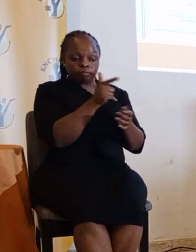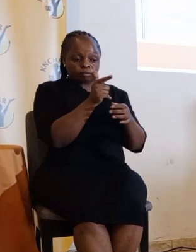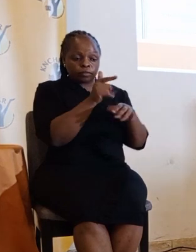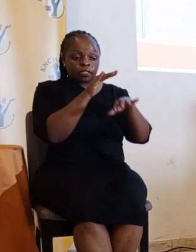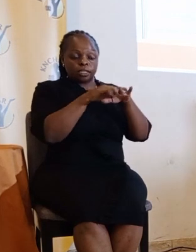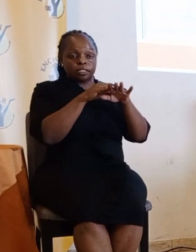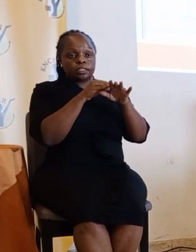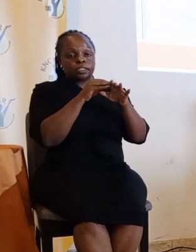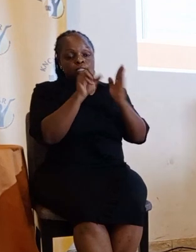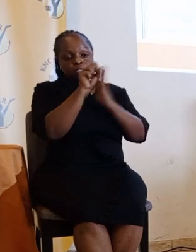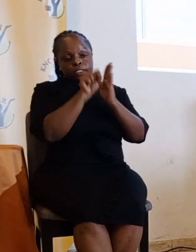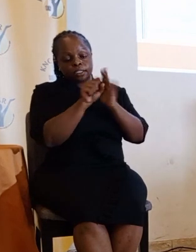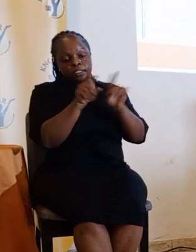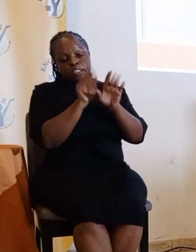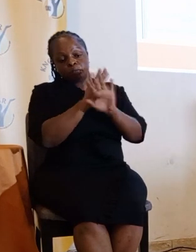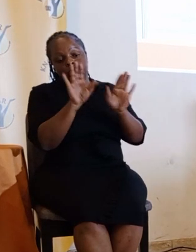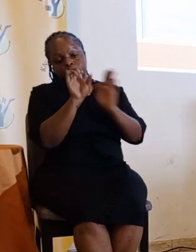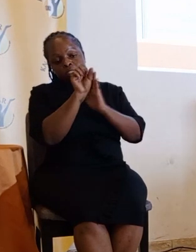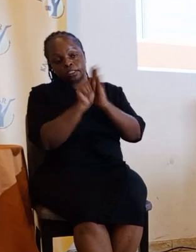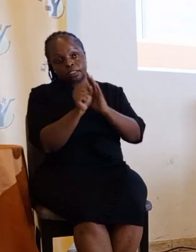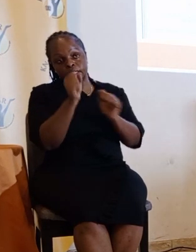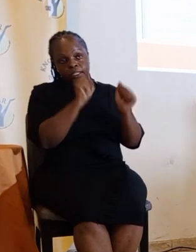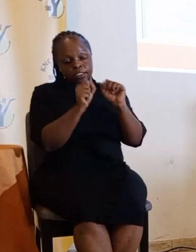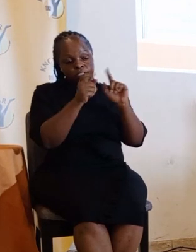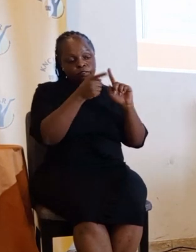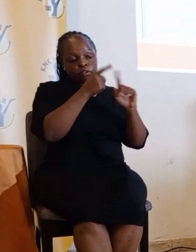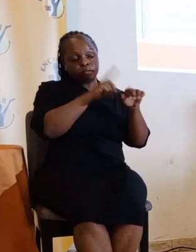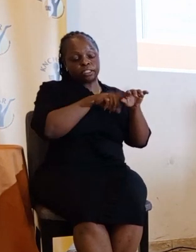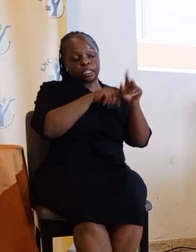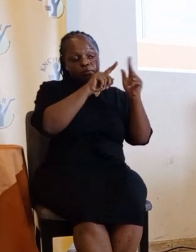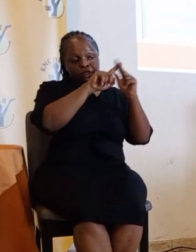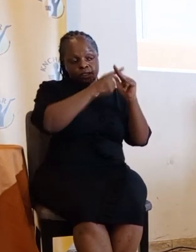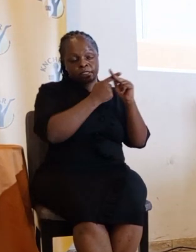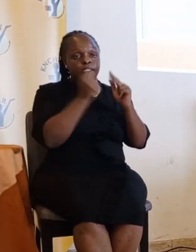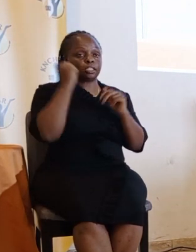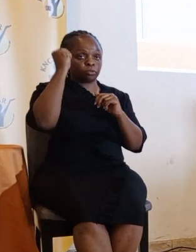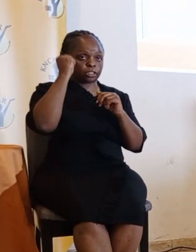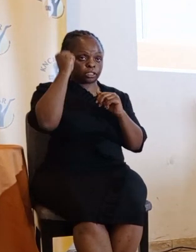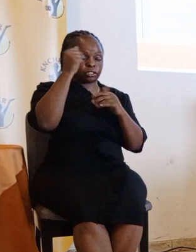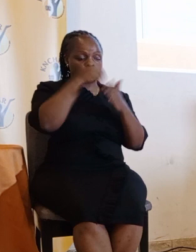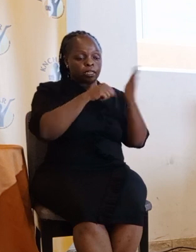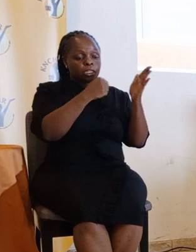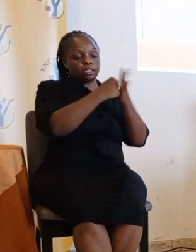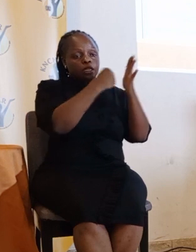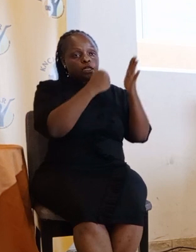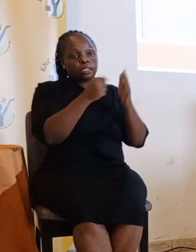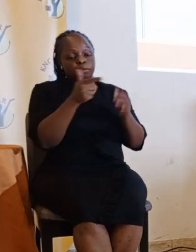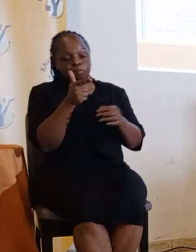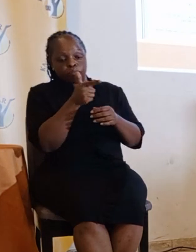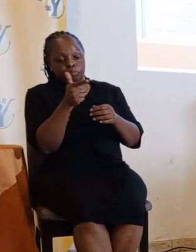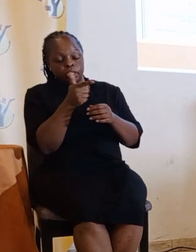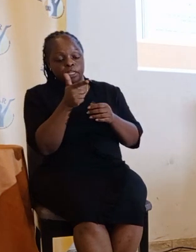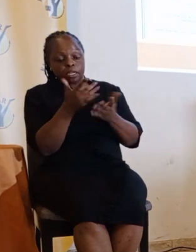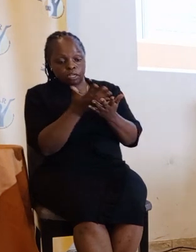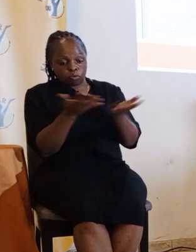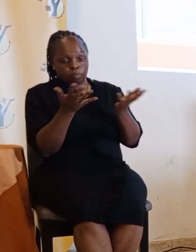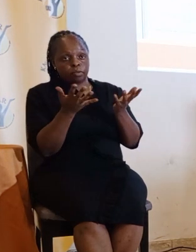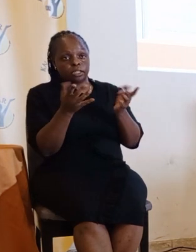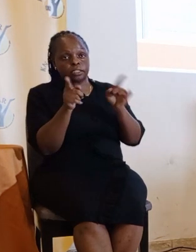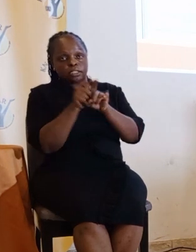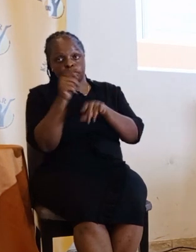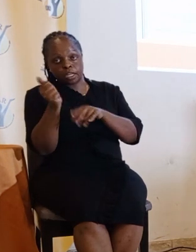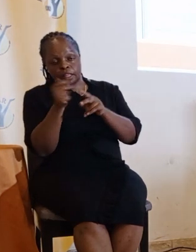and non-state actors since the onset of the demonstrations. In the attacks, media equipment and